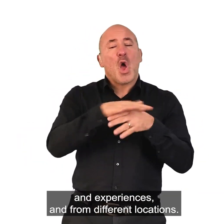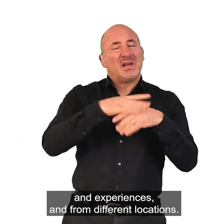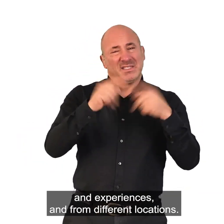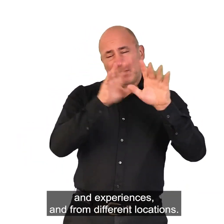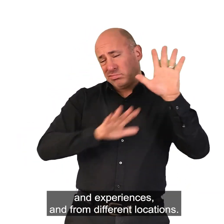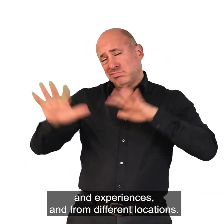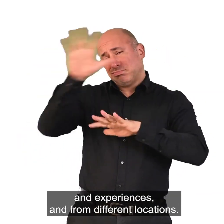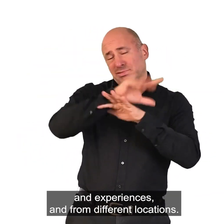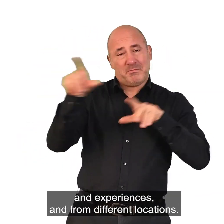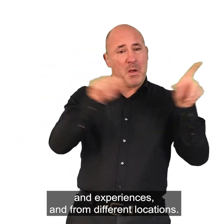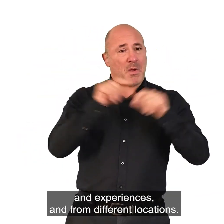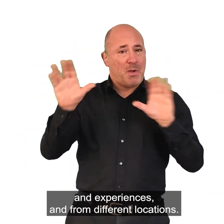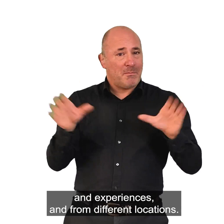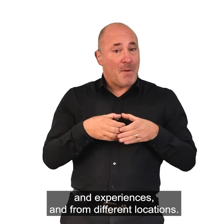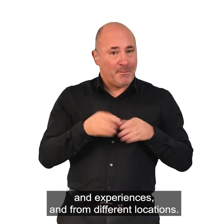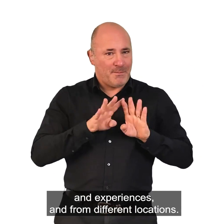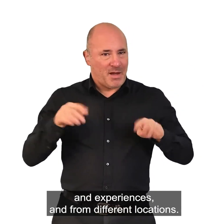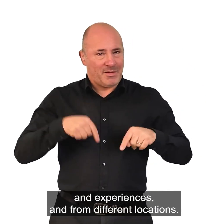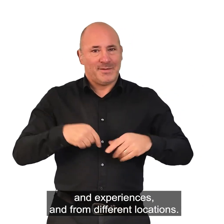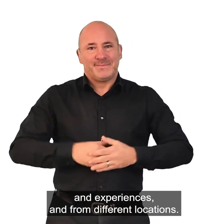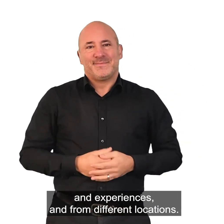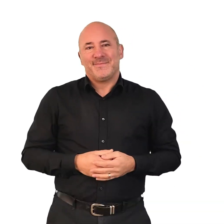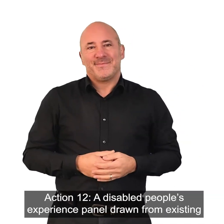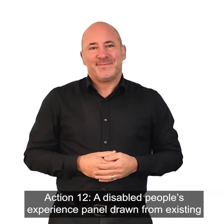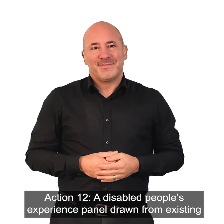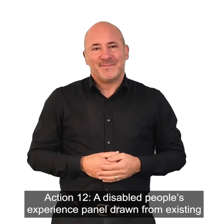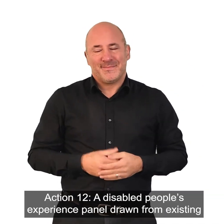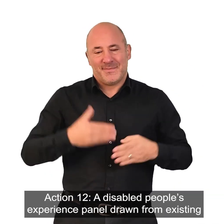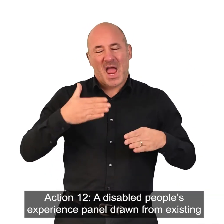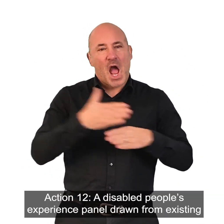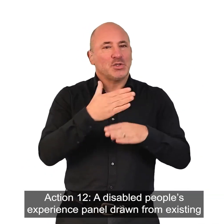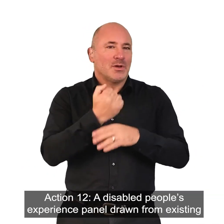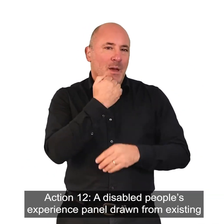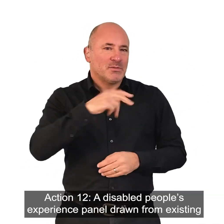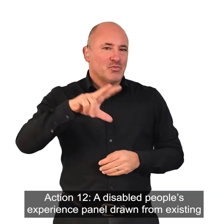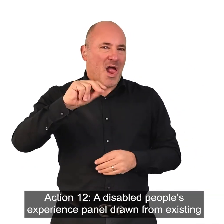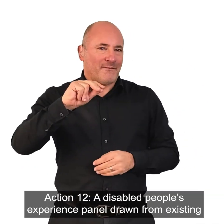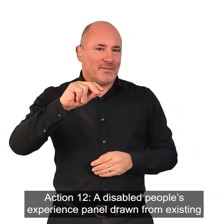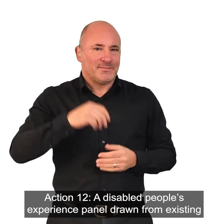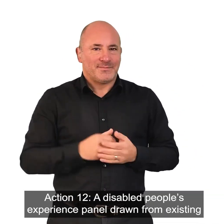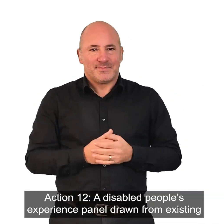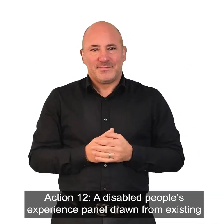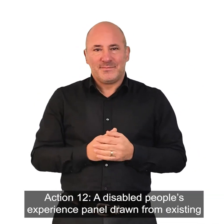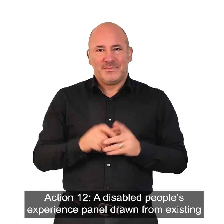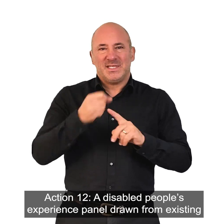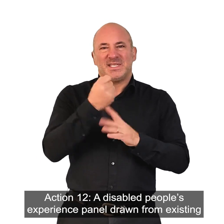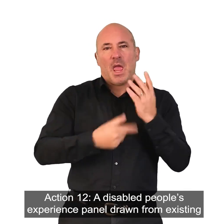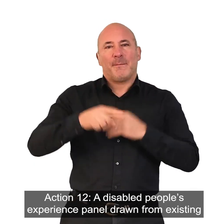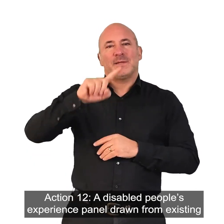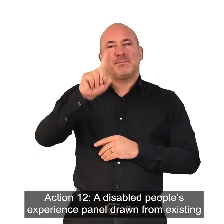locations. Action 12. A disabled people's experience panel drawn